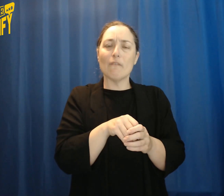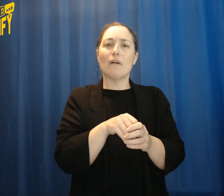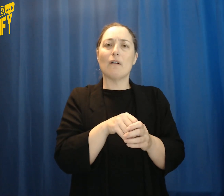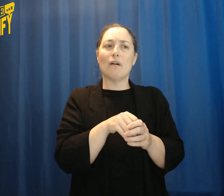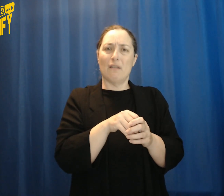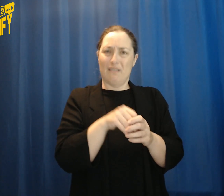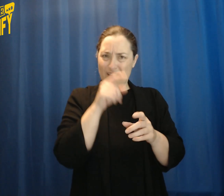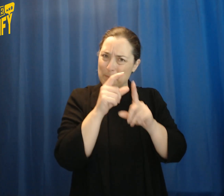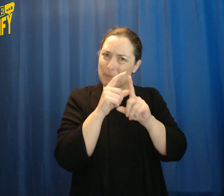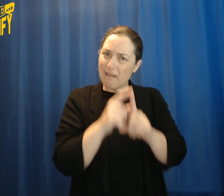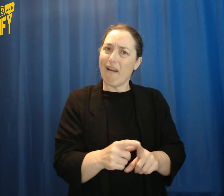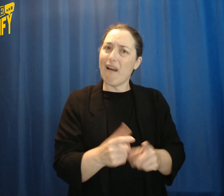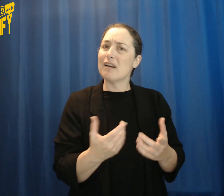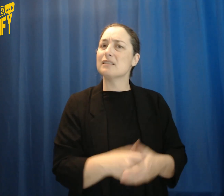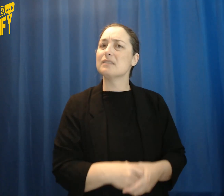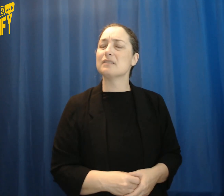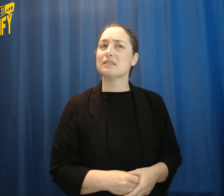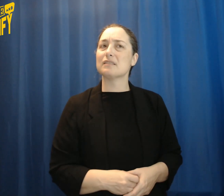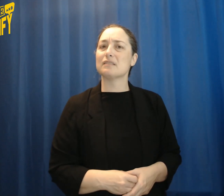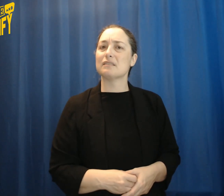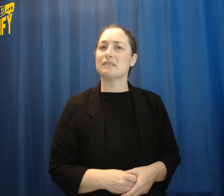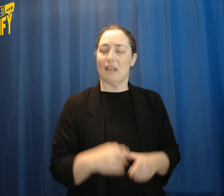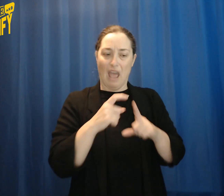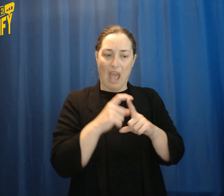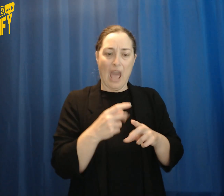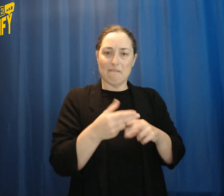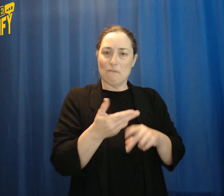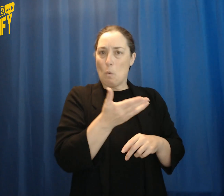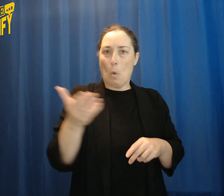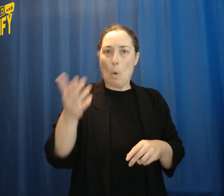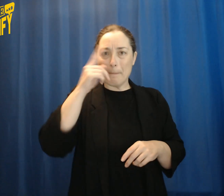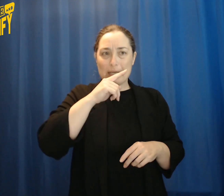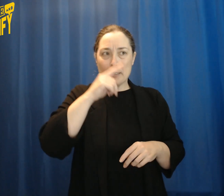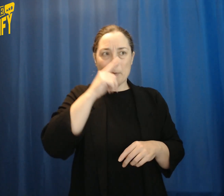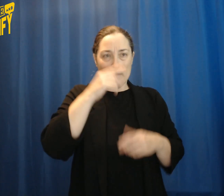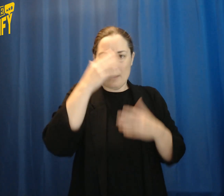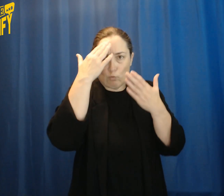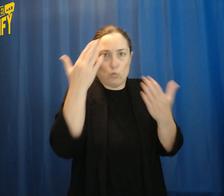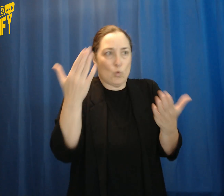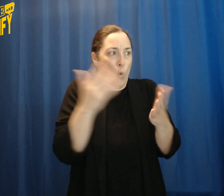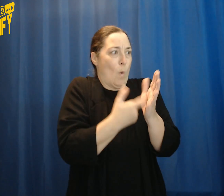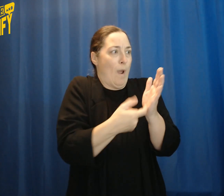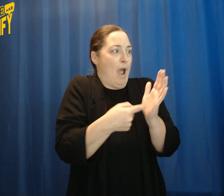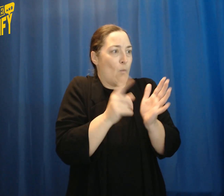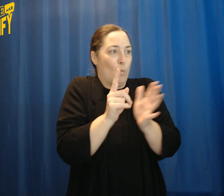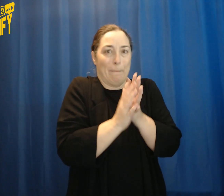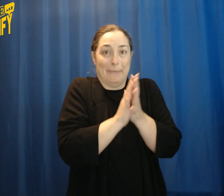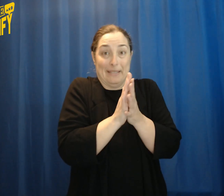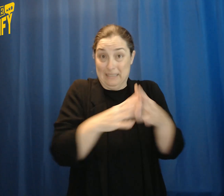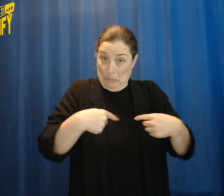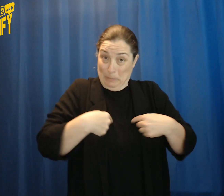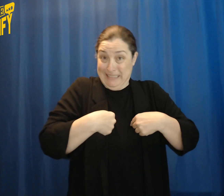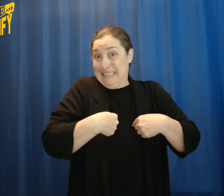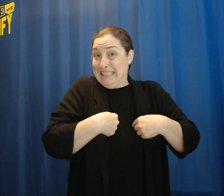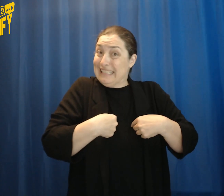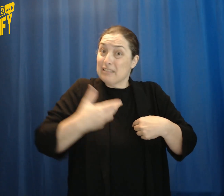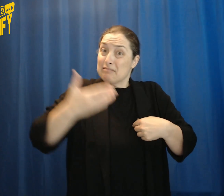difficult for people who don't really know what art is. And I was one of them. The power in